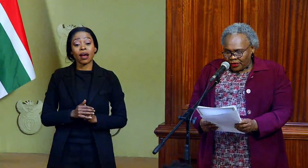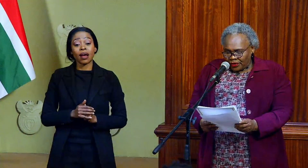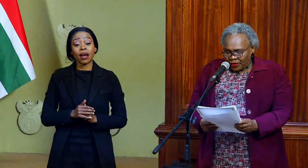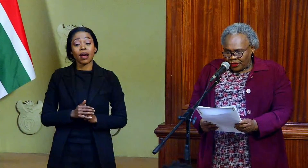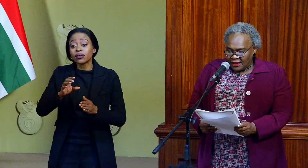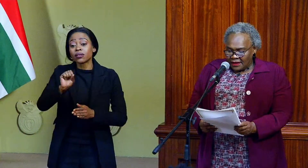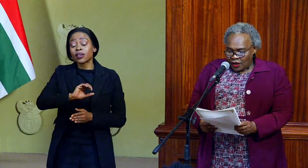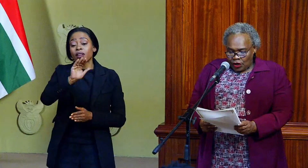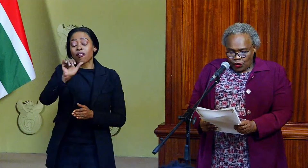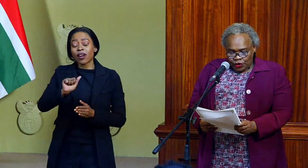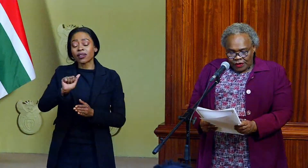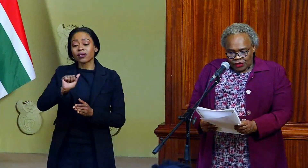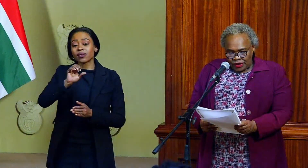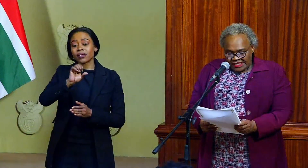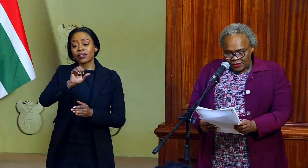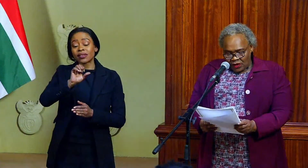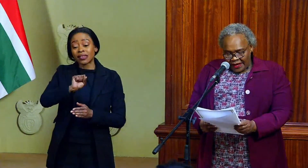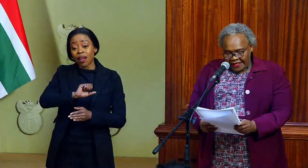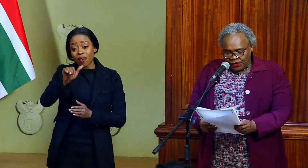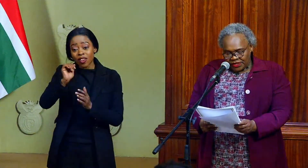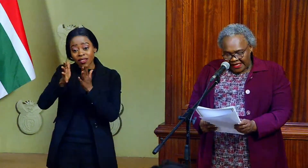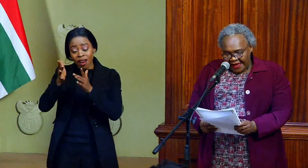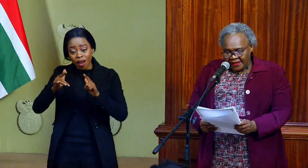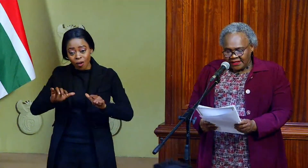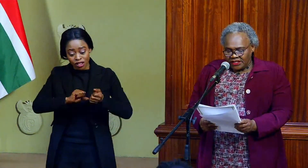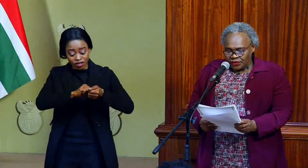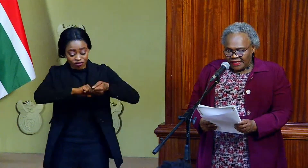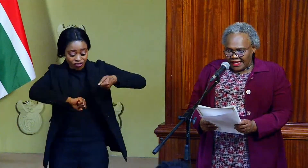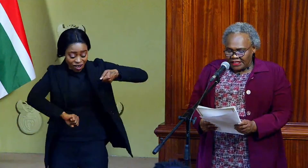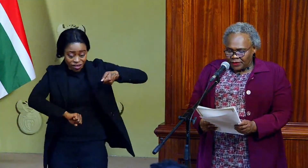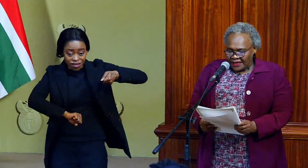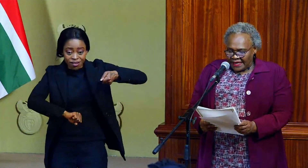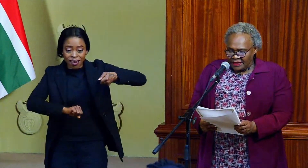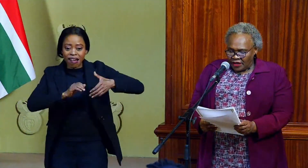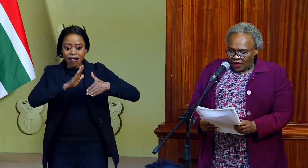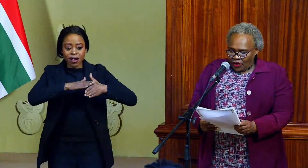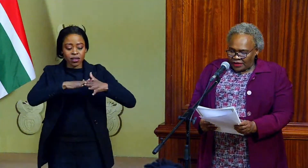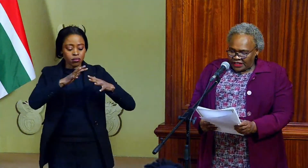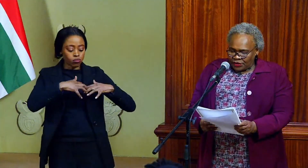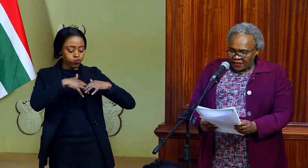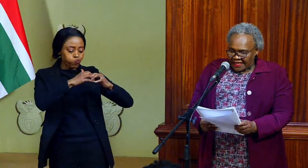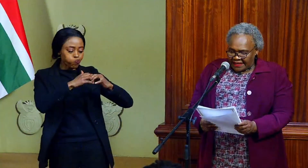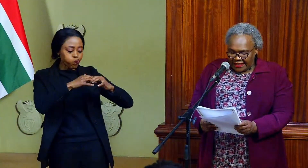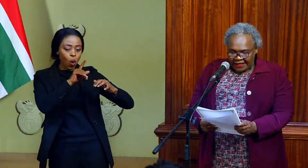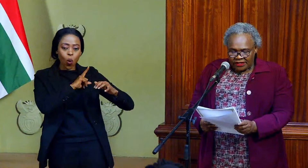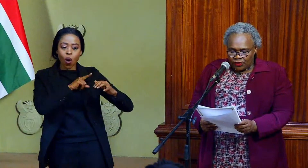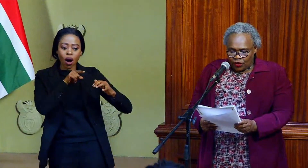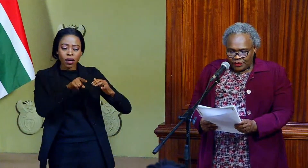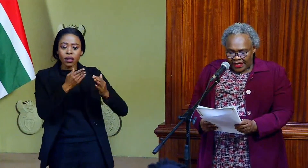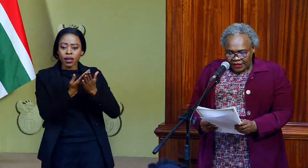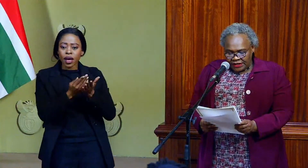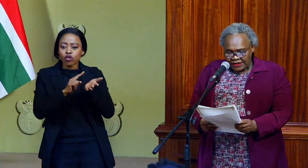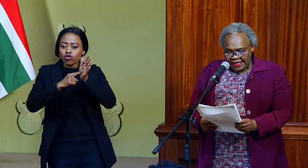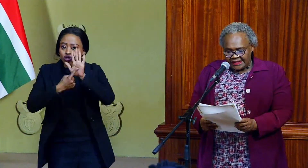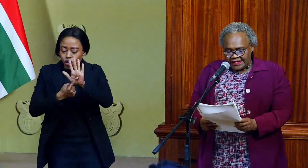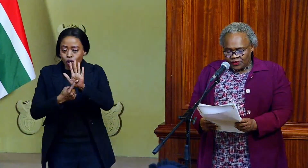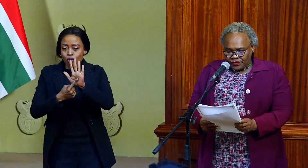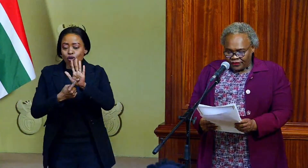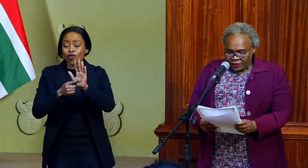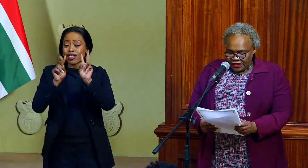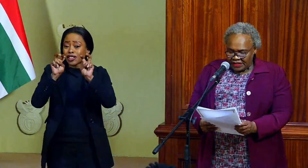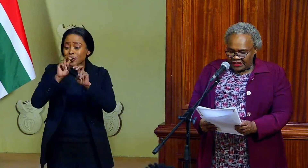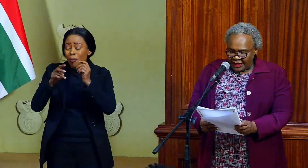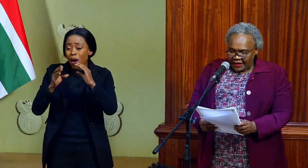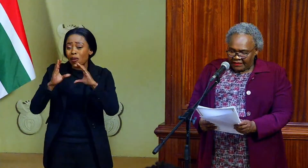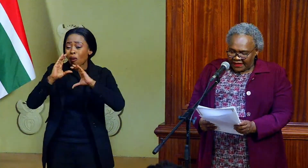Sign Language Charter, which was conceptualized to shine the institutionalized spotlight on issues that relate to communication, access